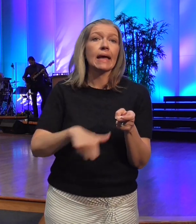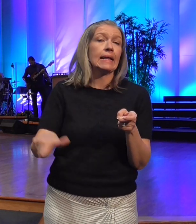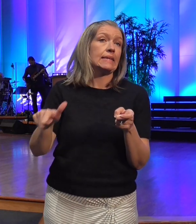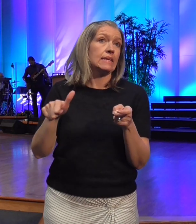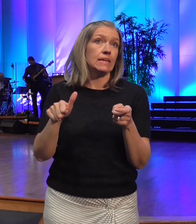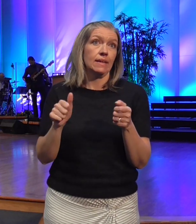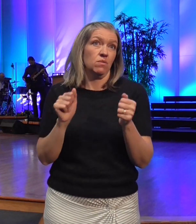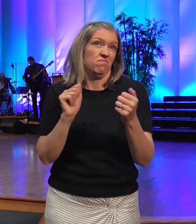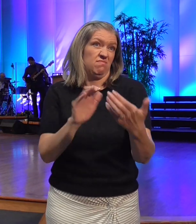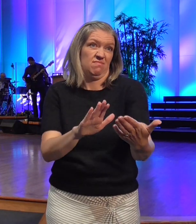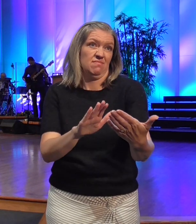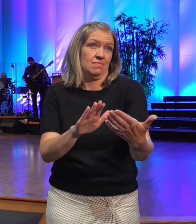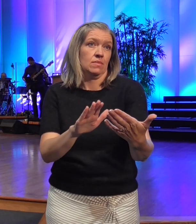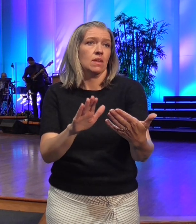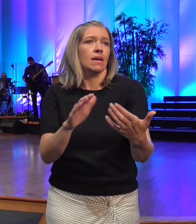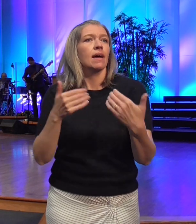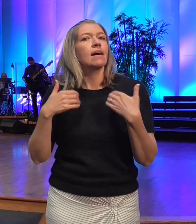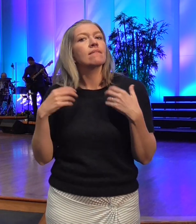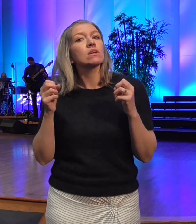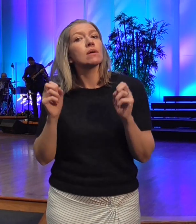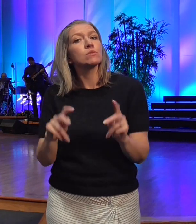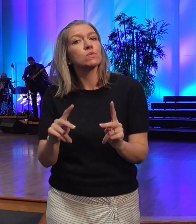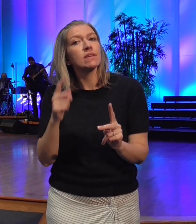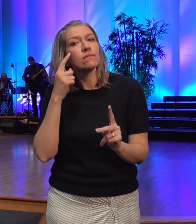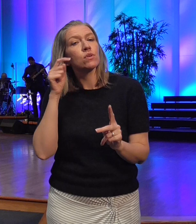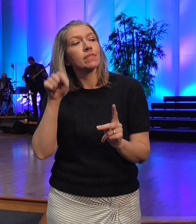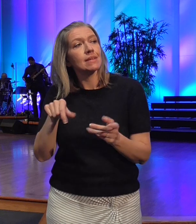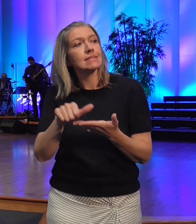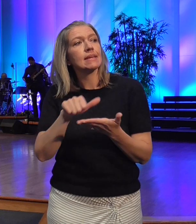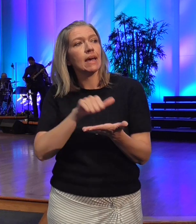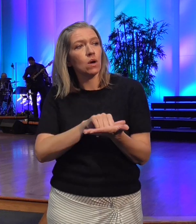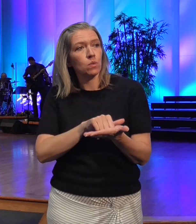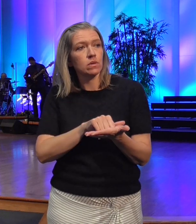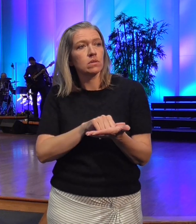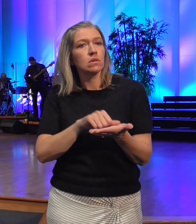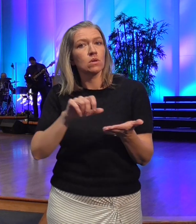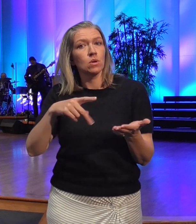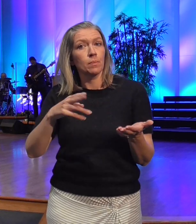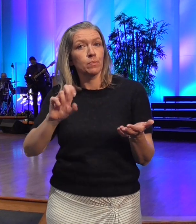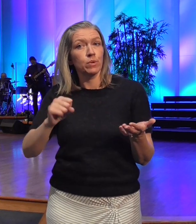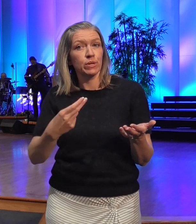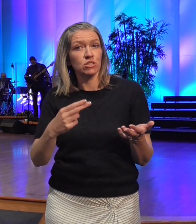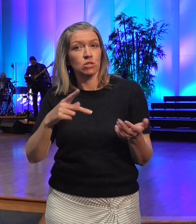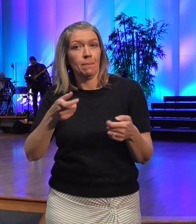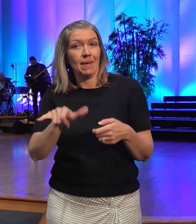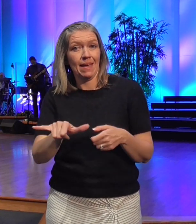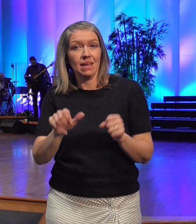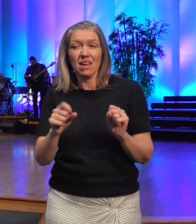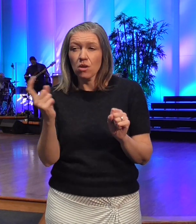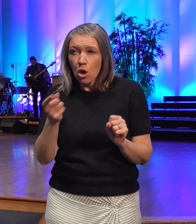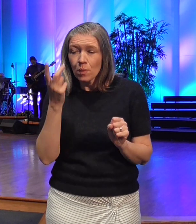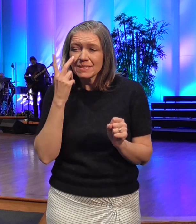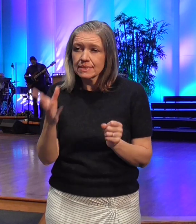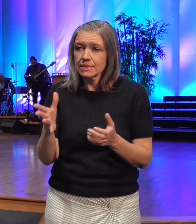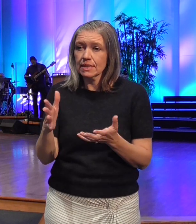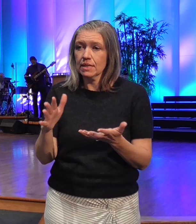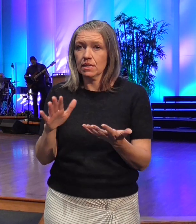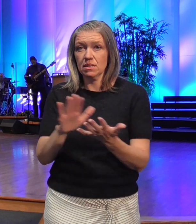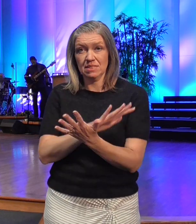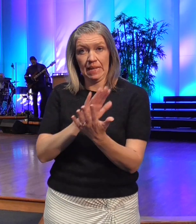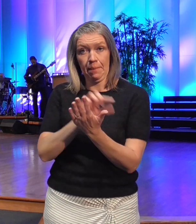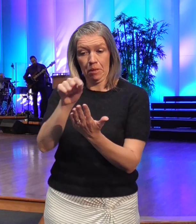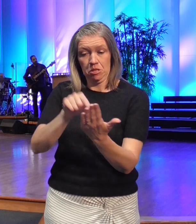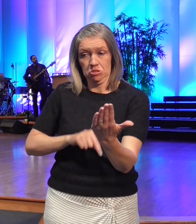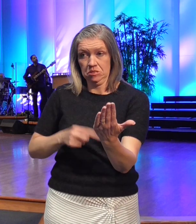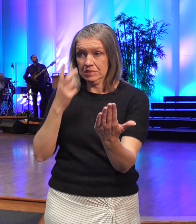fashion, there'll be an opportunity to have this account and go to PushPay and always see your giving, always print a statement of giving, always be